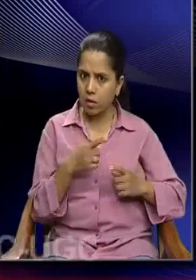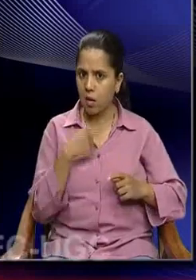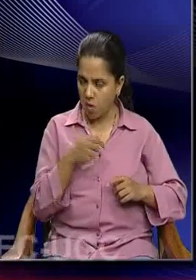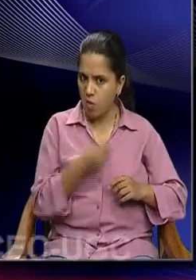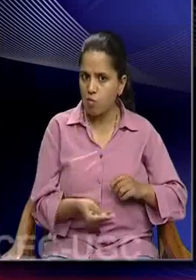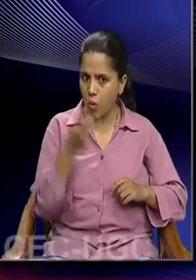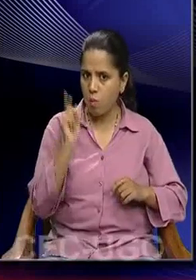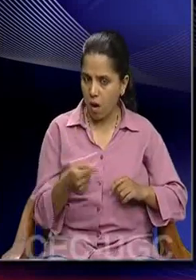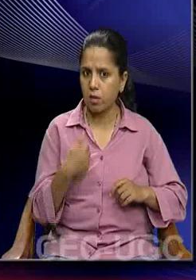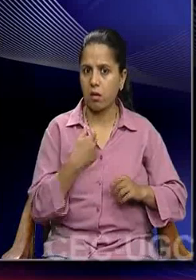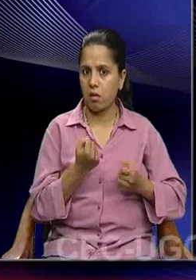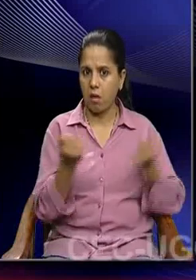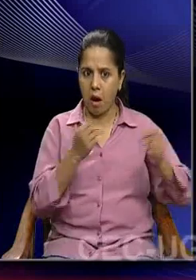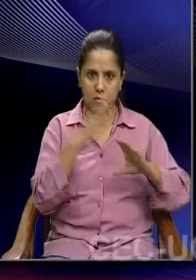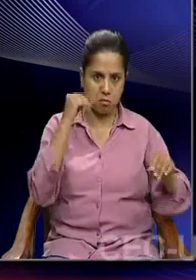material possessions.